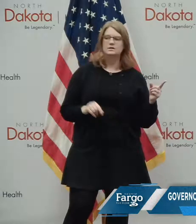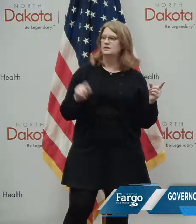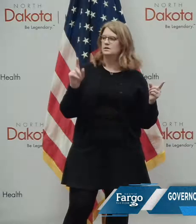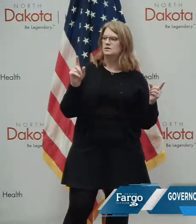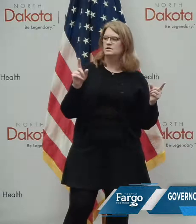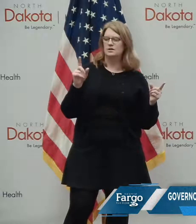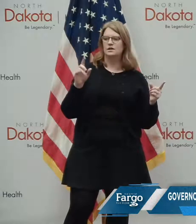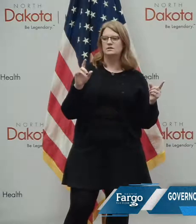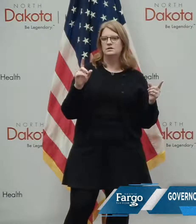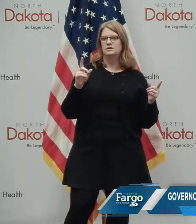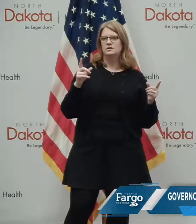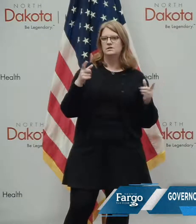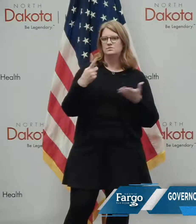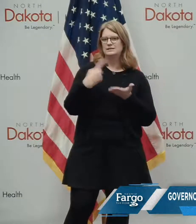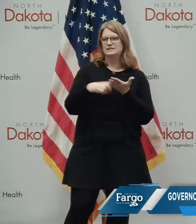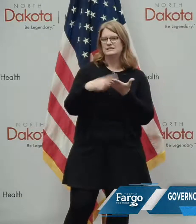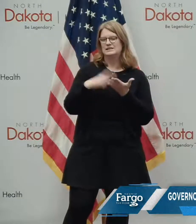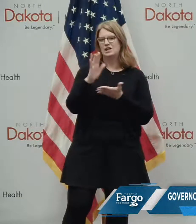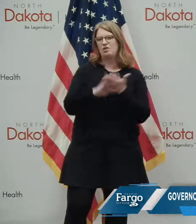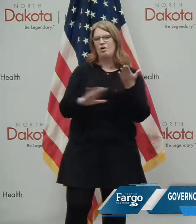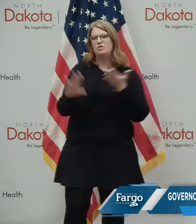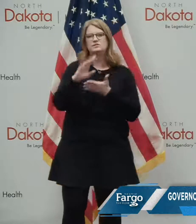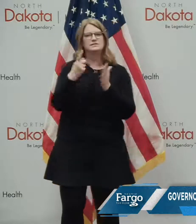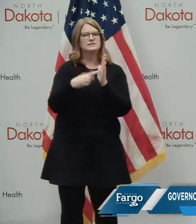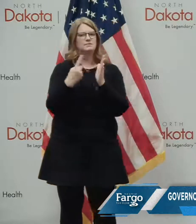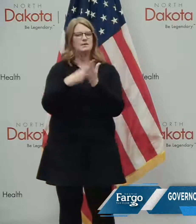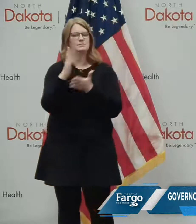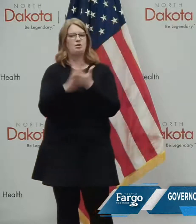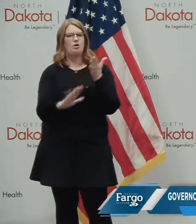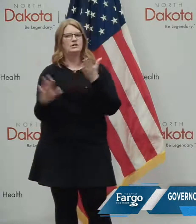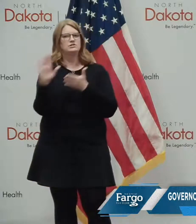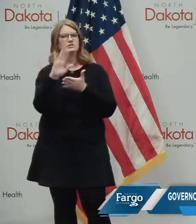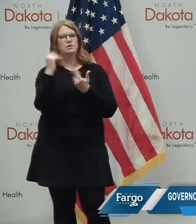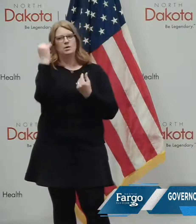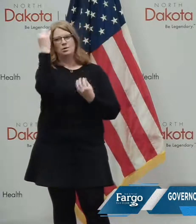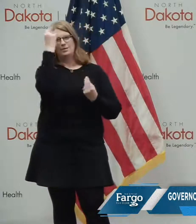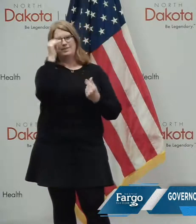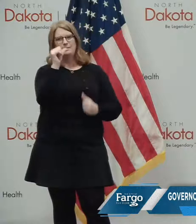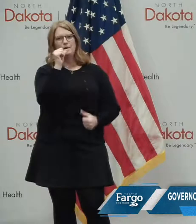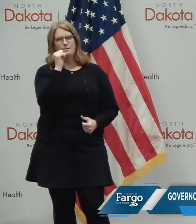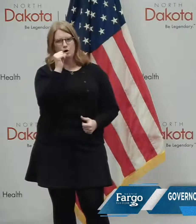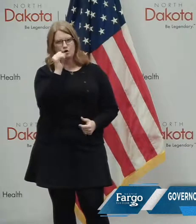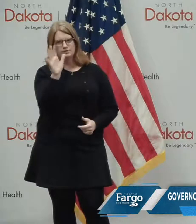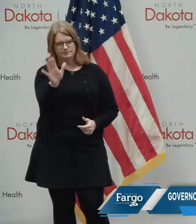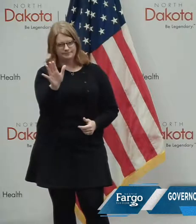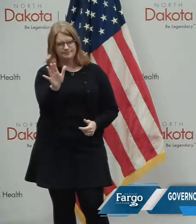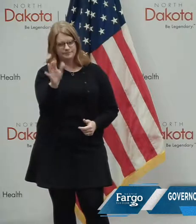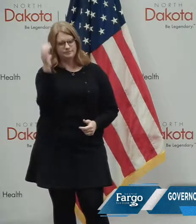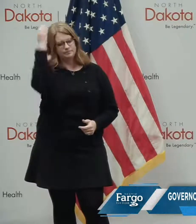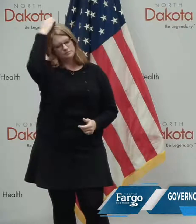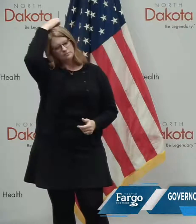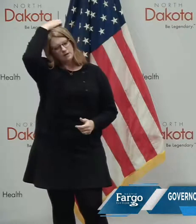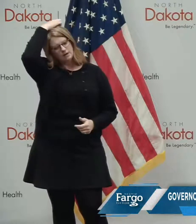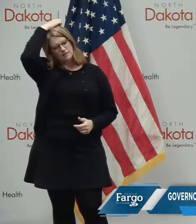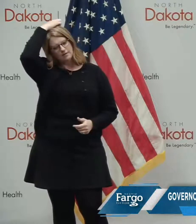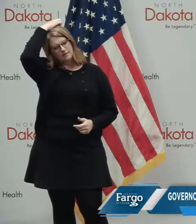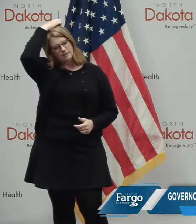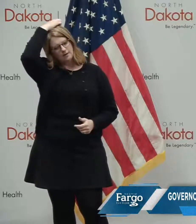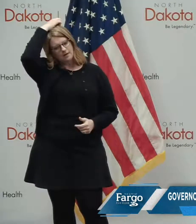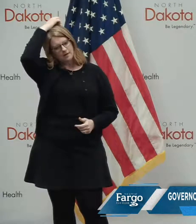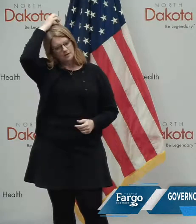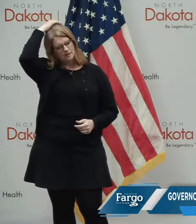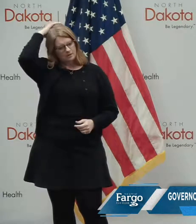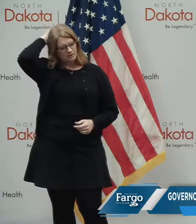point, since we're talking about colleges, and sometimes when colleges we think about bars, I want to just offer something else, which is that when we talk